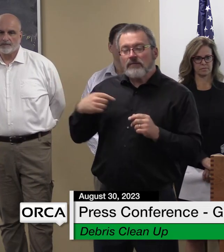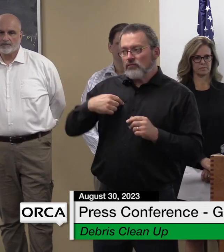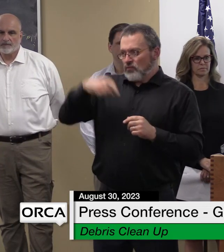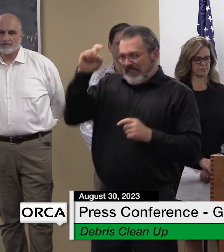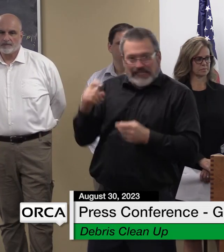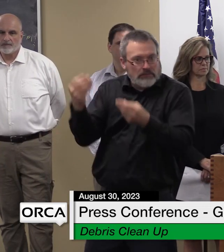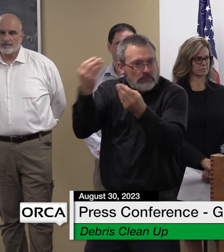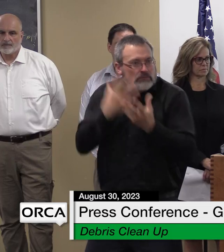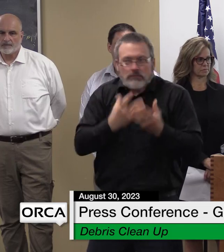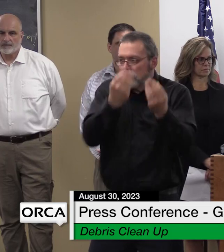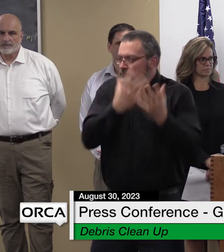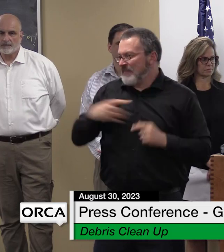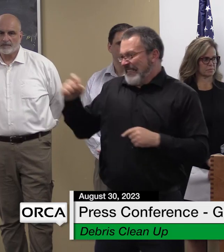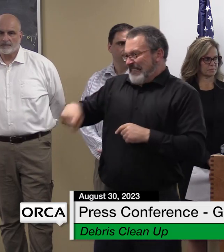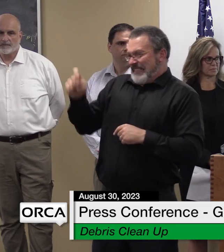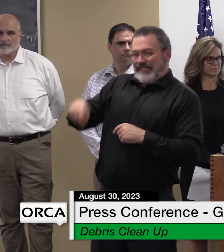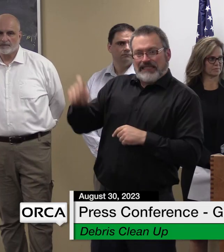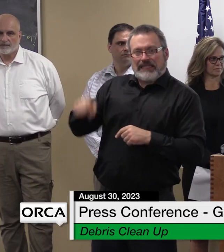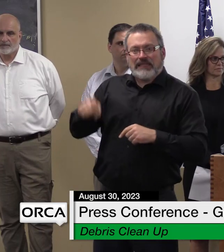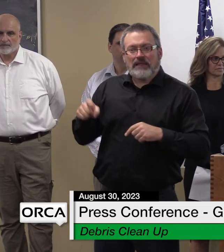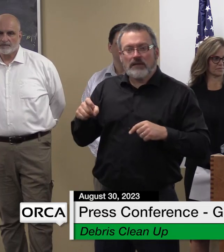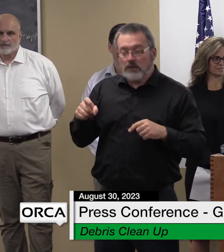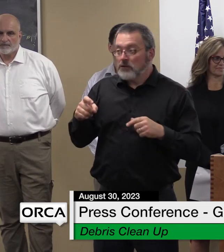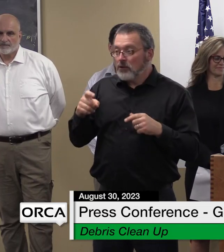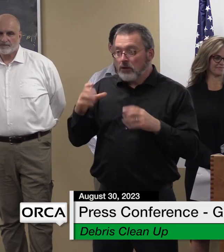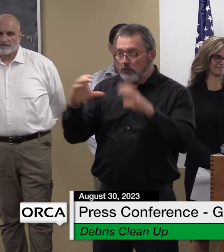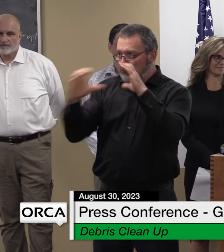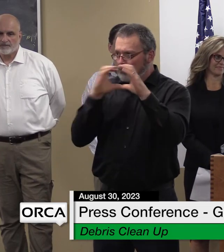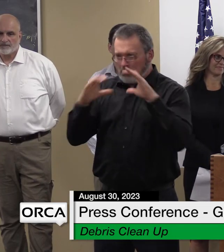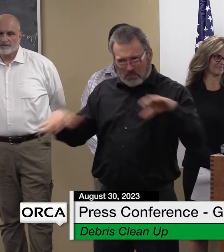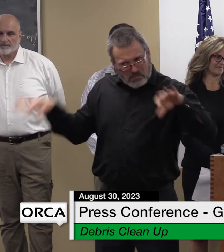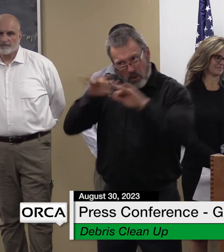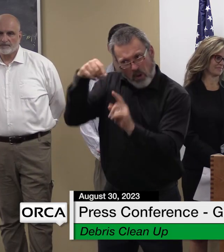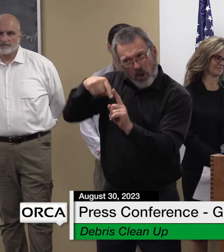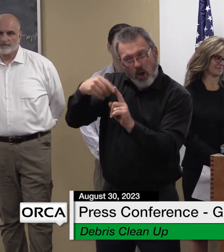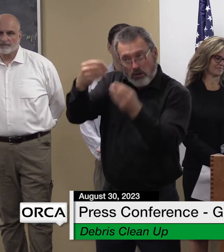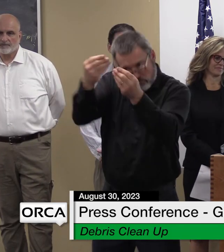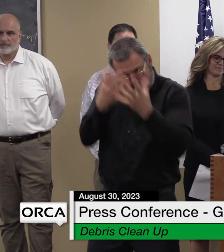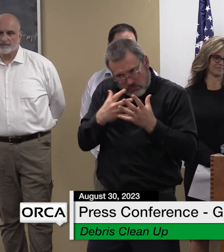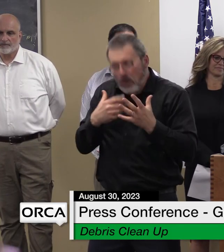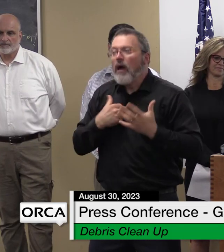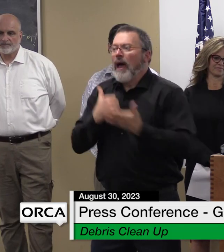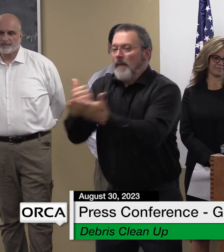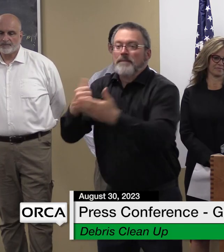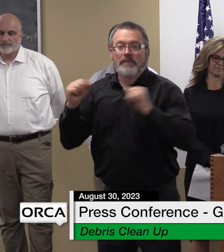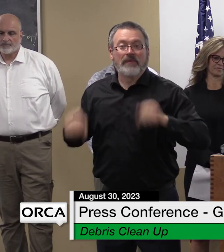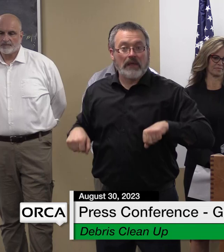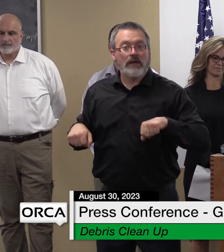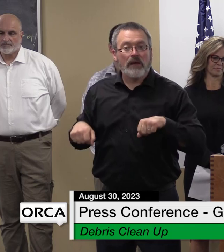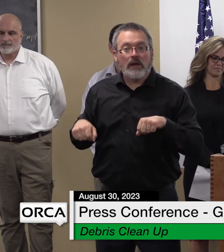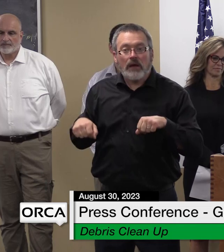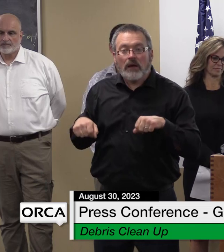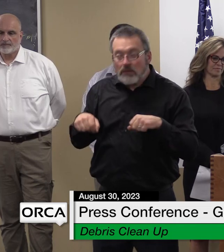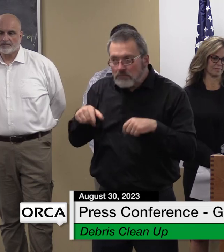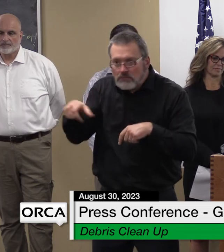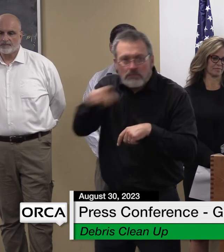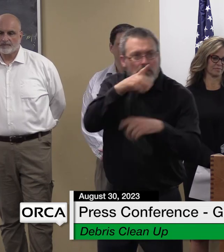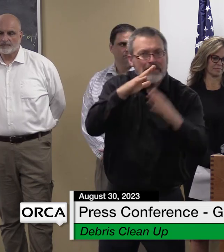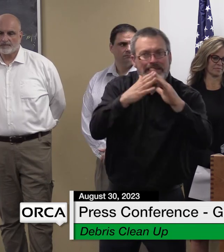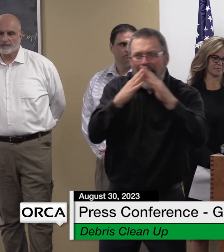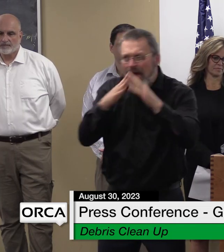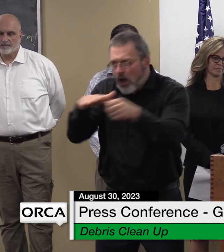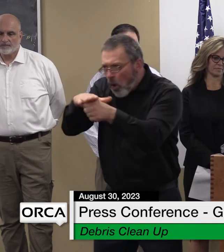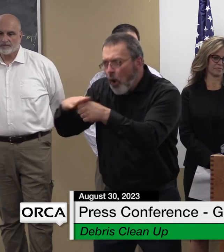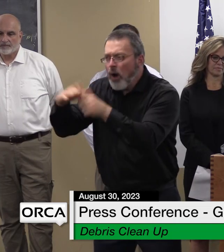in order to give you help. Local officials can contact the State Emergency Operations Center through our